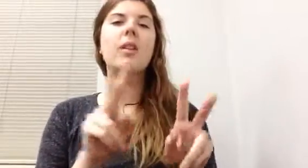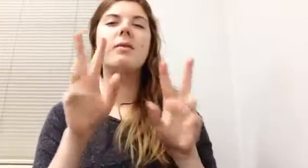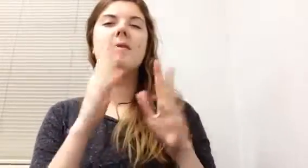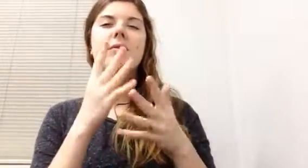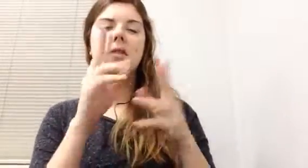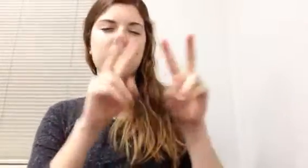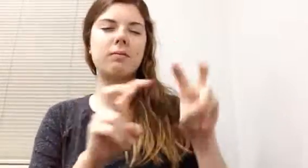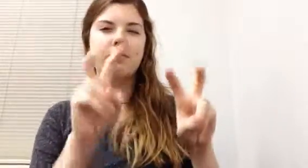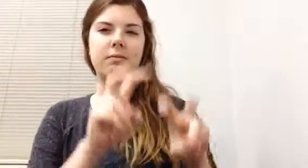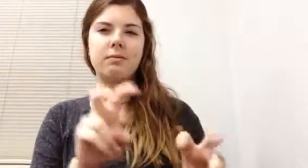learning at the same time.